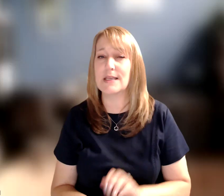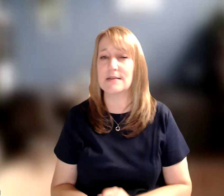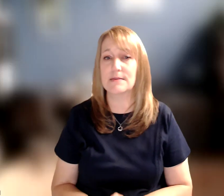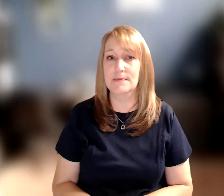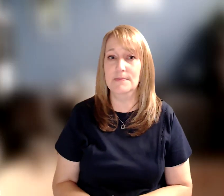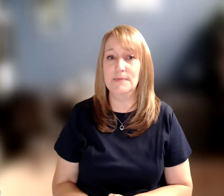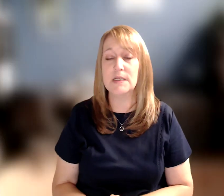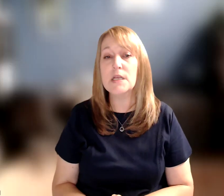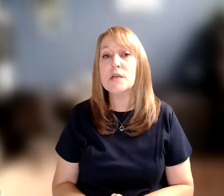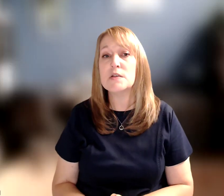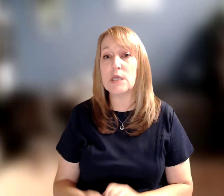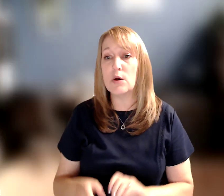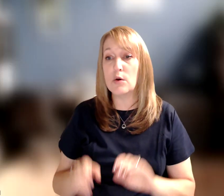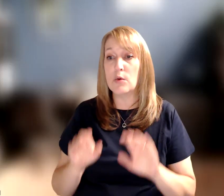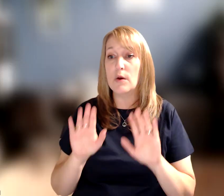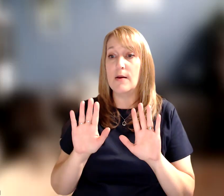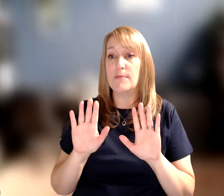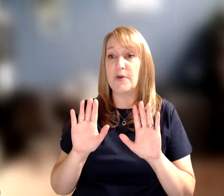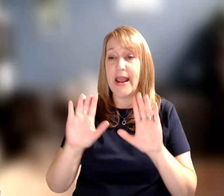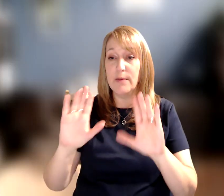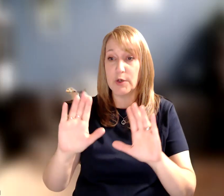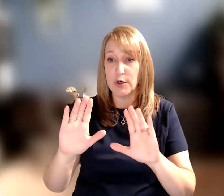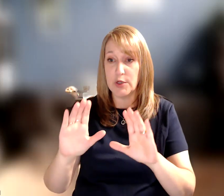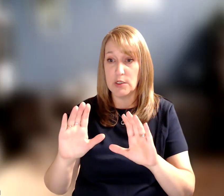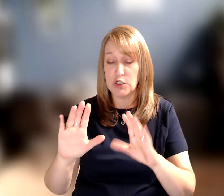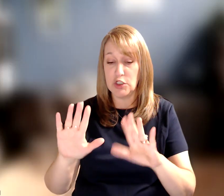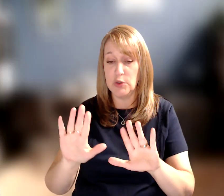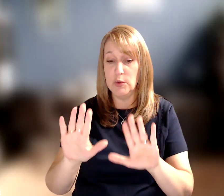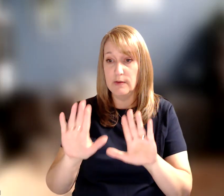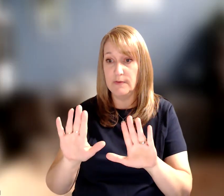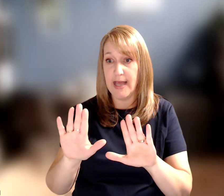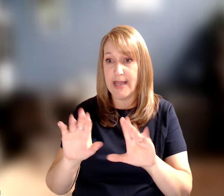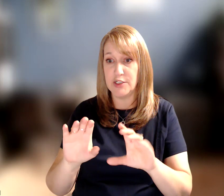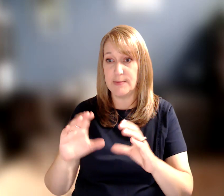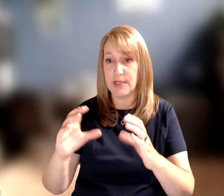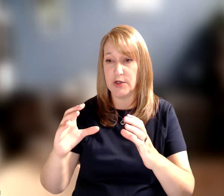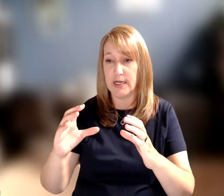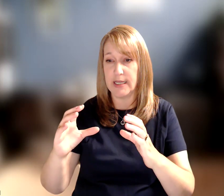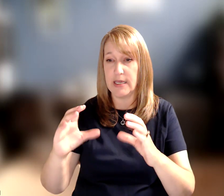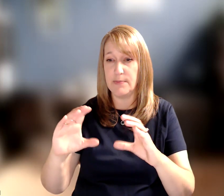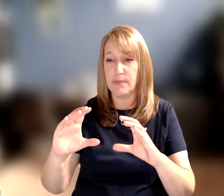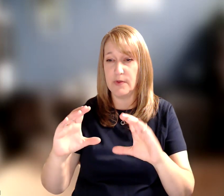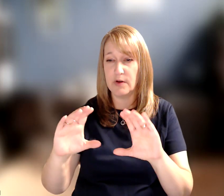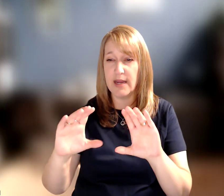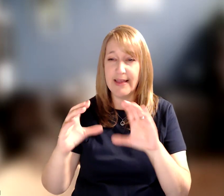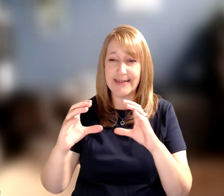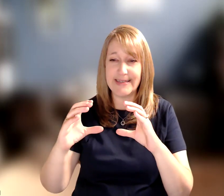things. So for hamburger, you want two flat hand shapes, and you're going to they're kind of like C,